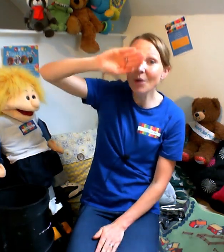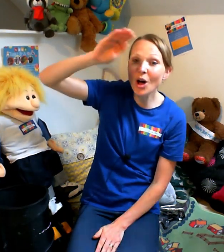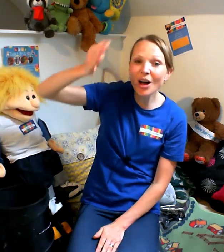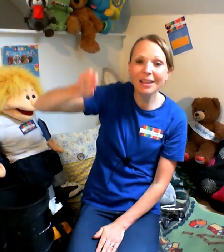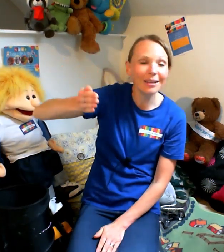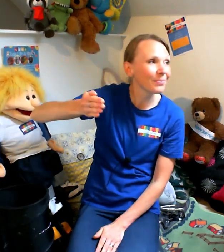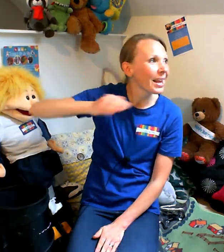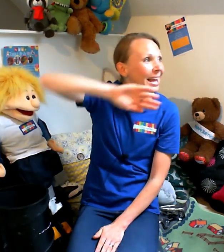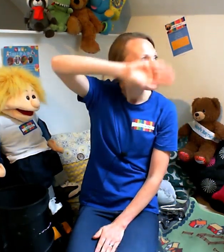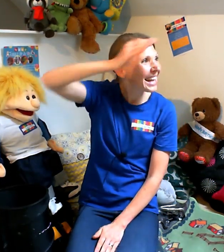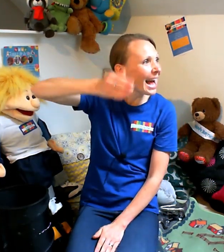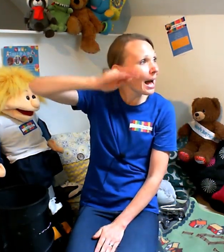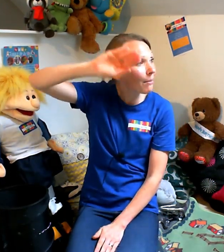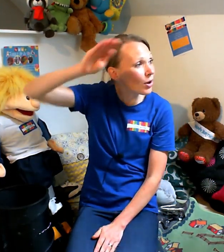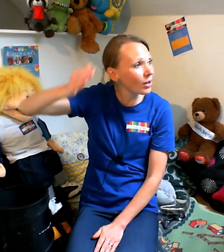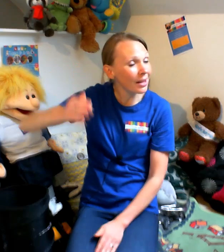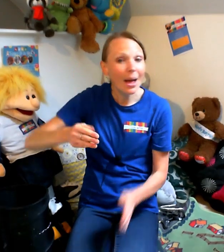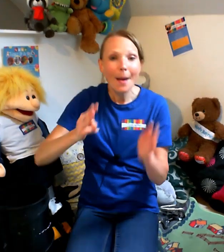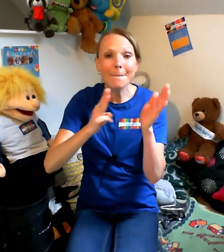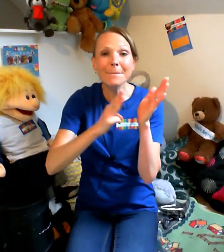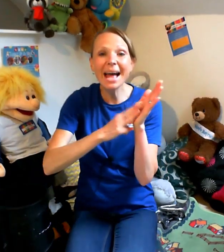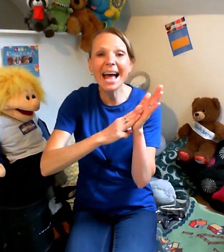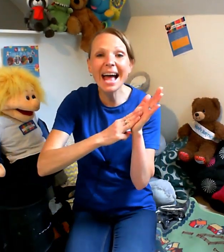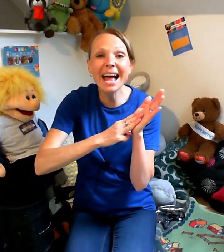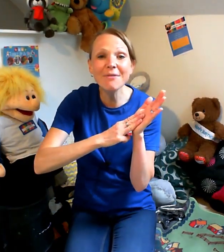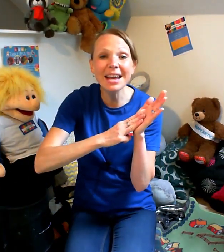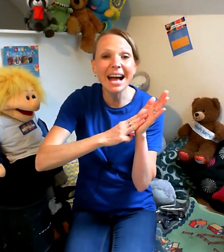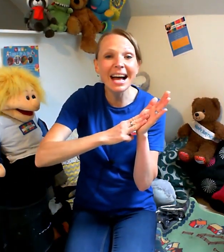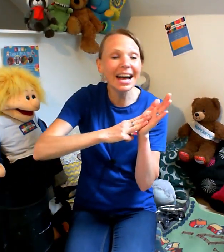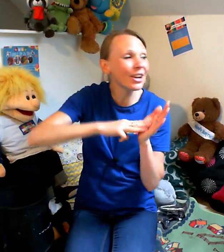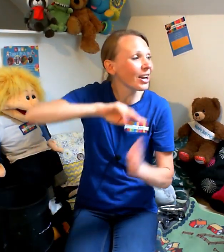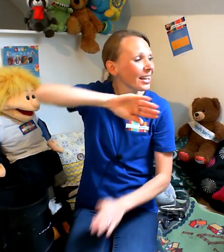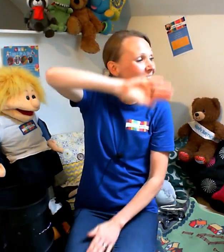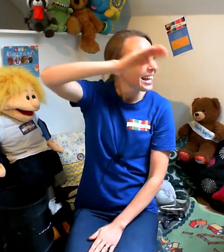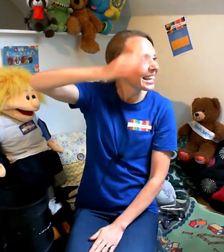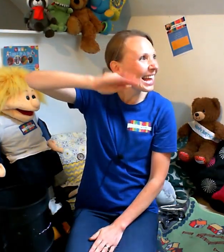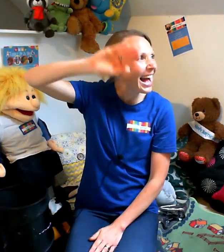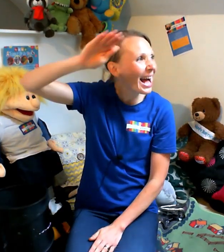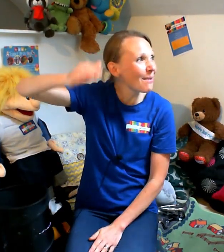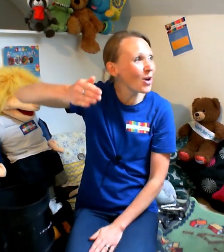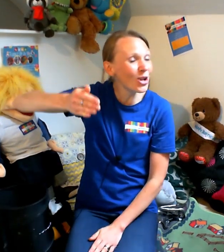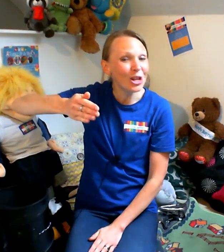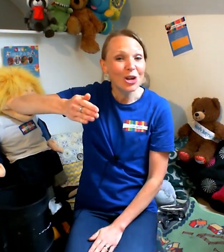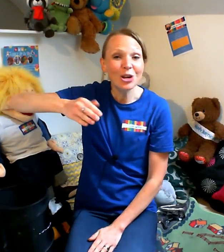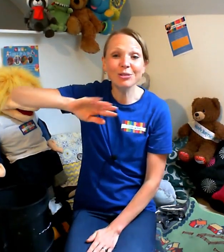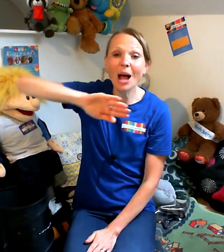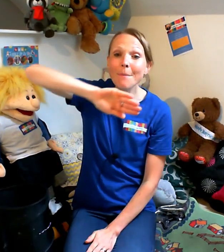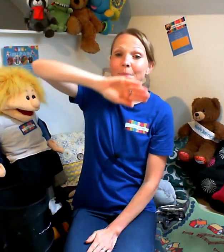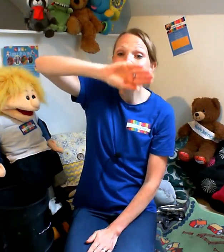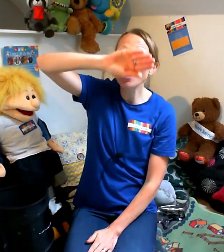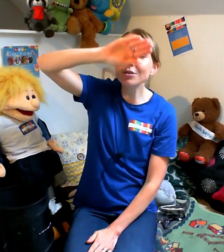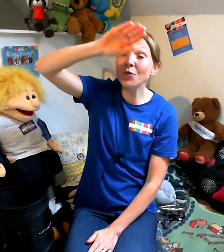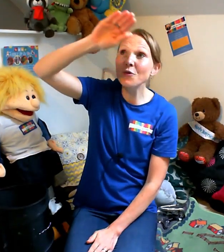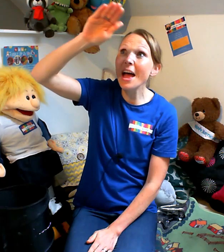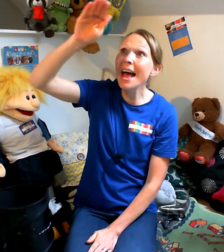camel, camel. Mary had a camel whose hump was